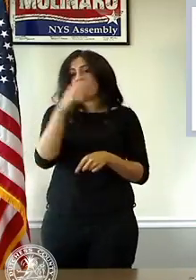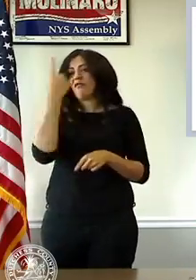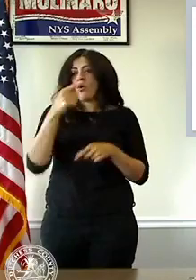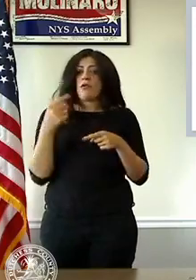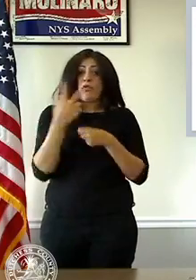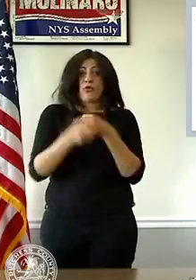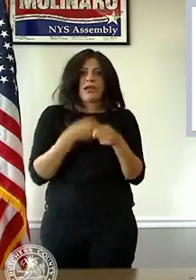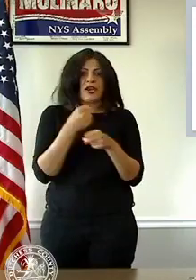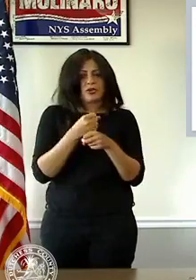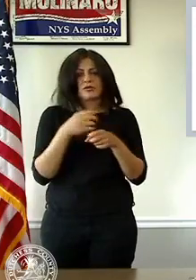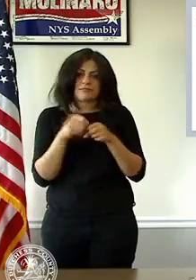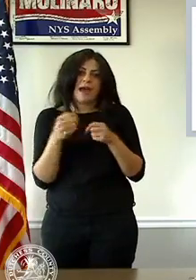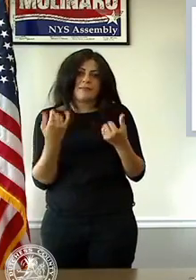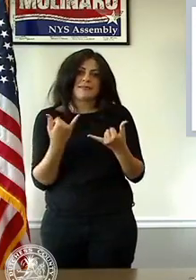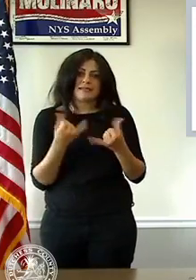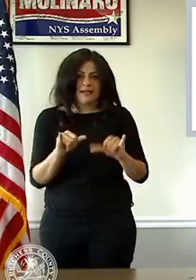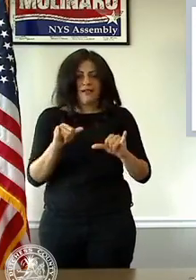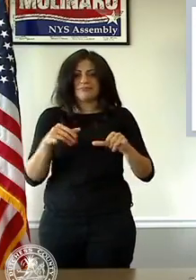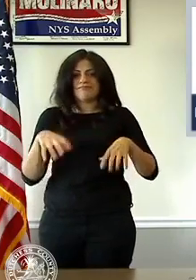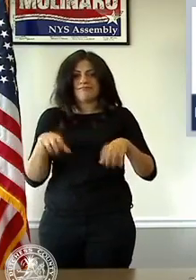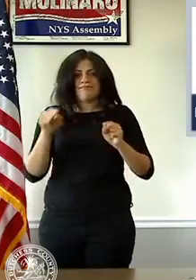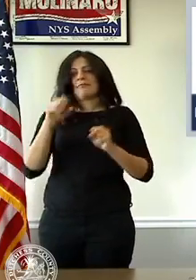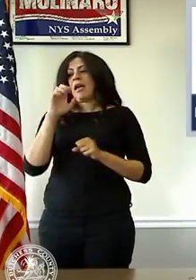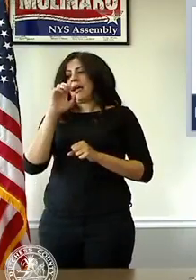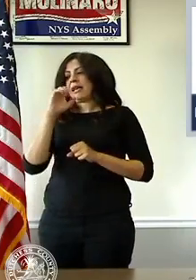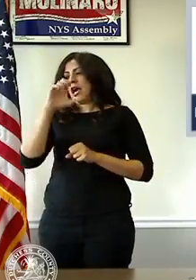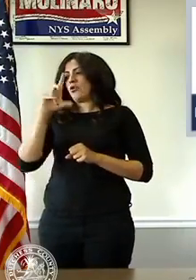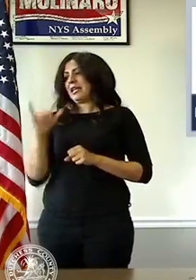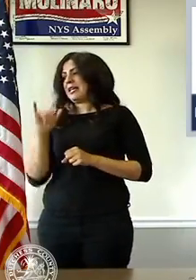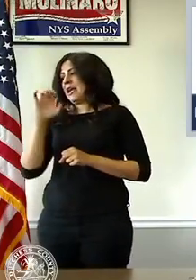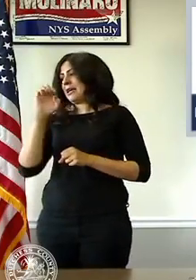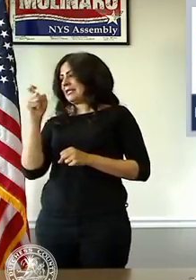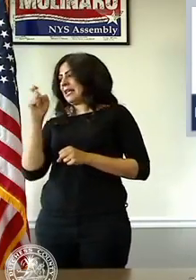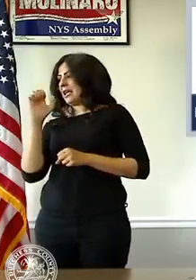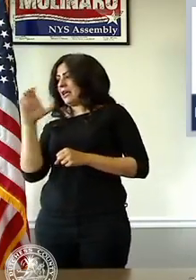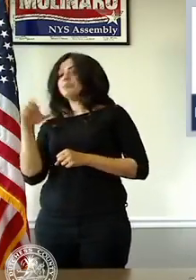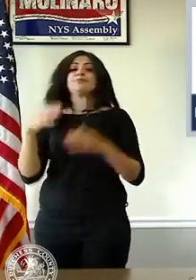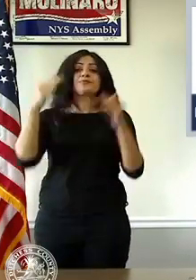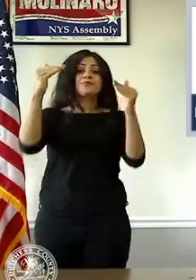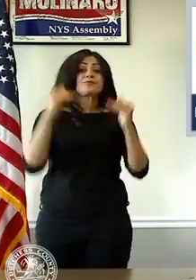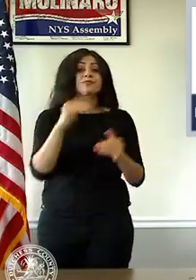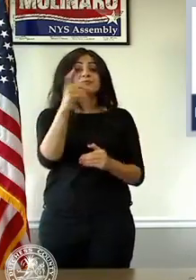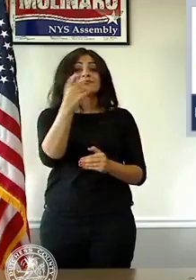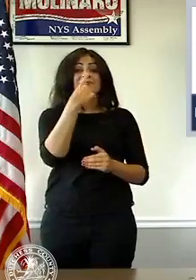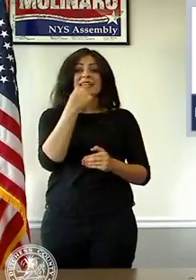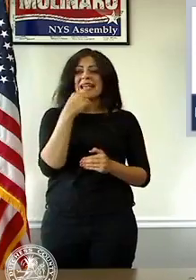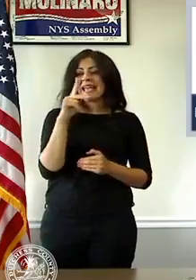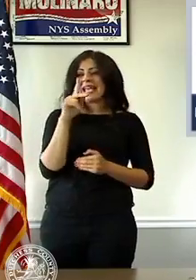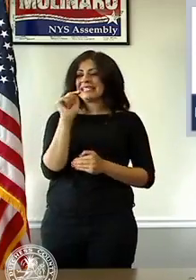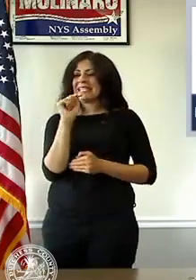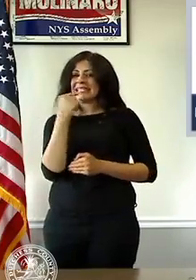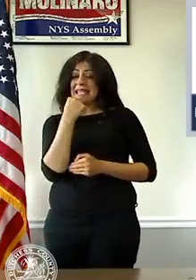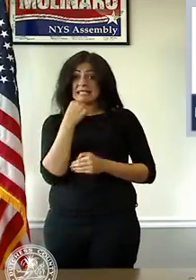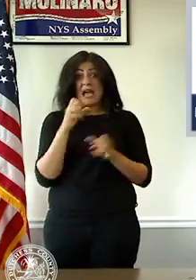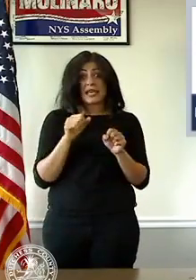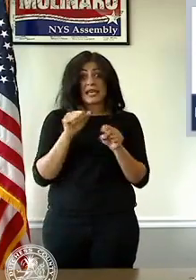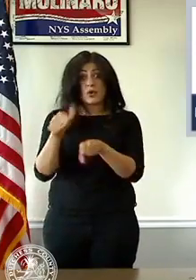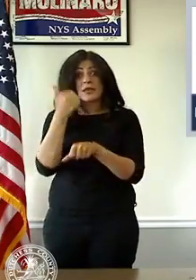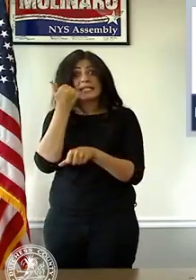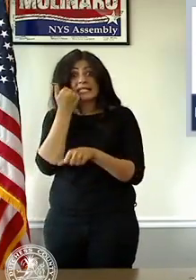3 years that I remain county executive. KT, is it safe to go to the dentist? Yes.